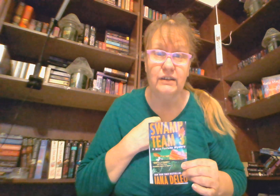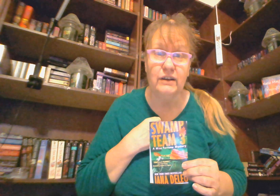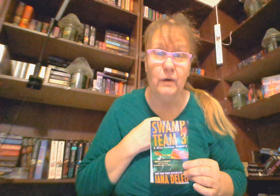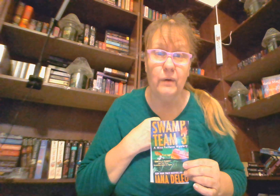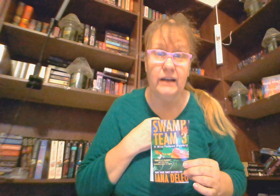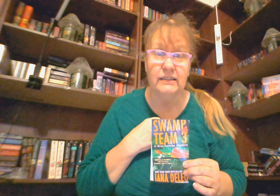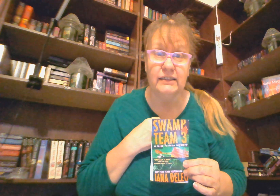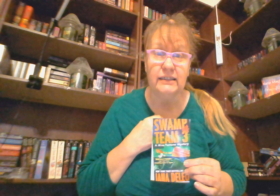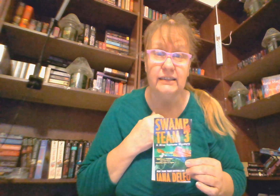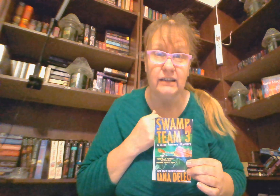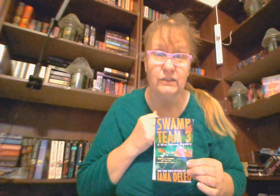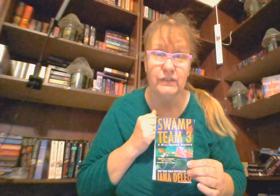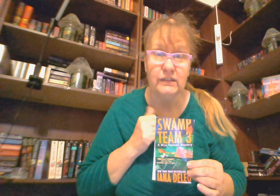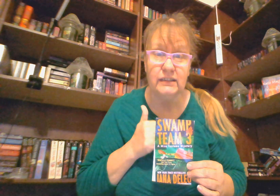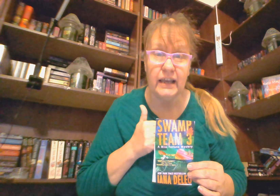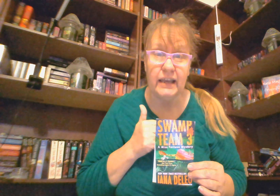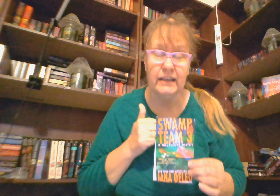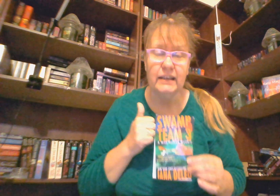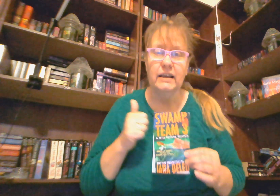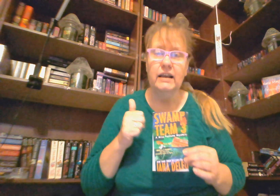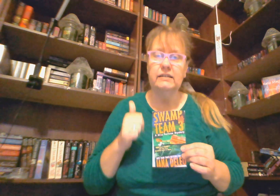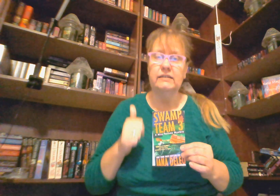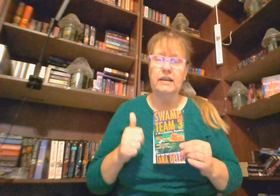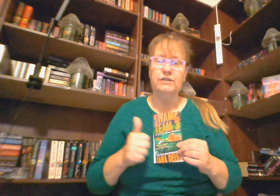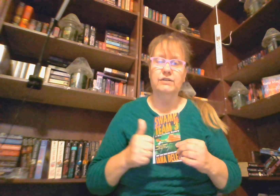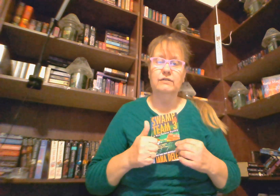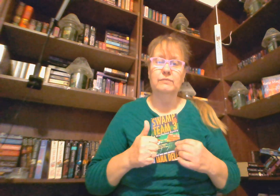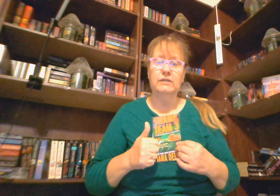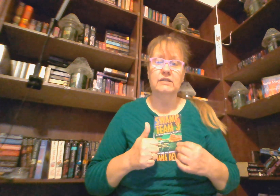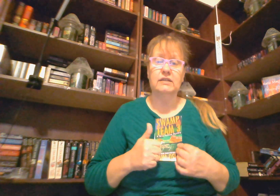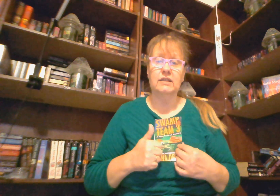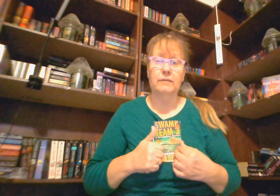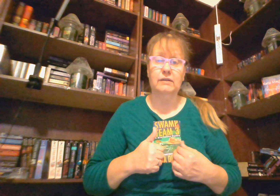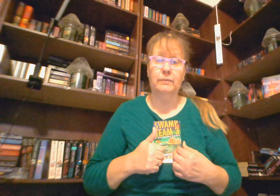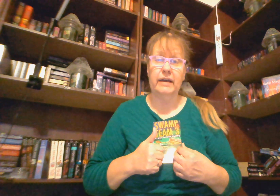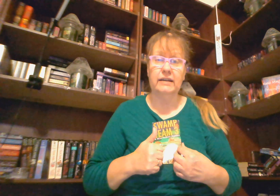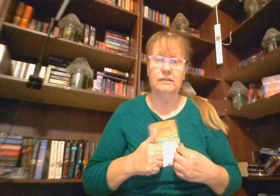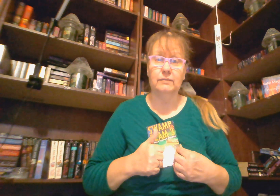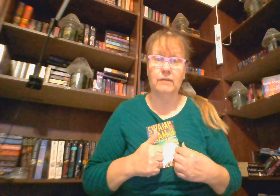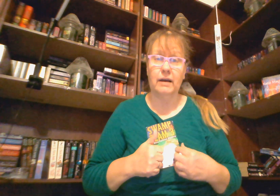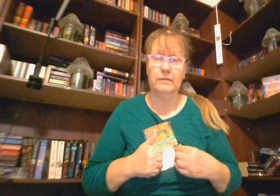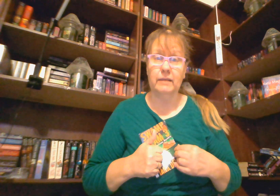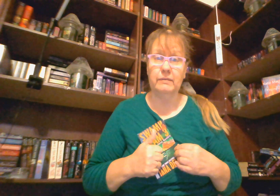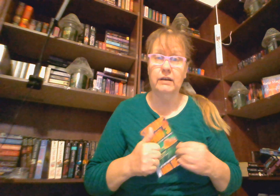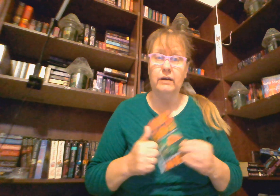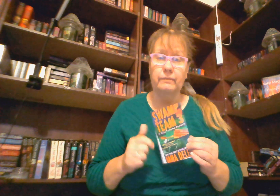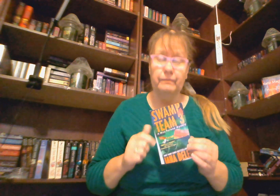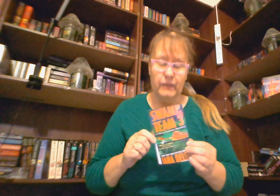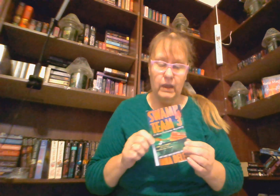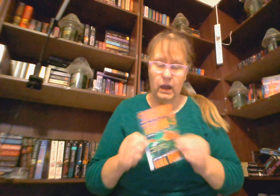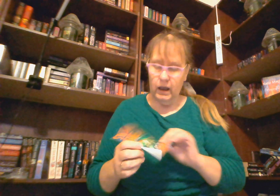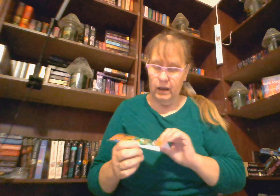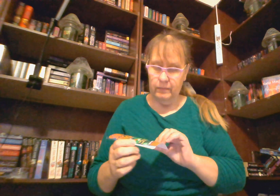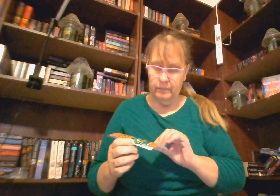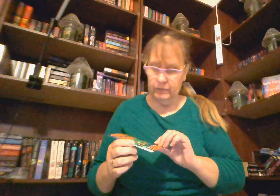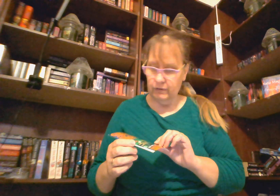go on a successful date? Stay tuned. Please hit the thumbs up, like, and subscribe to let me know. Sorry